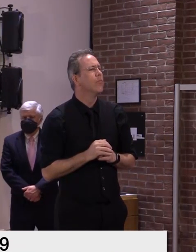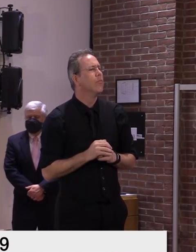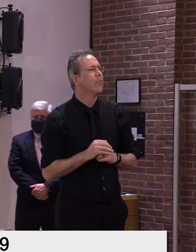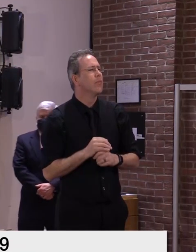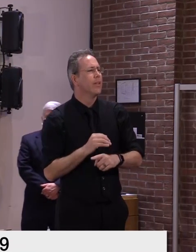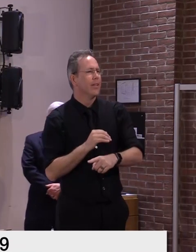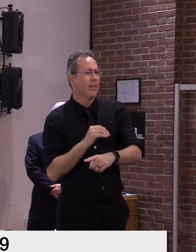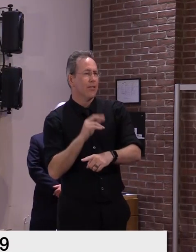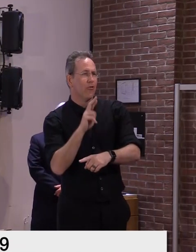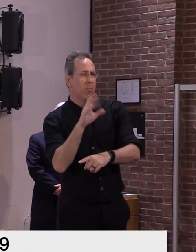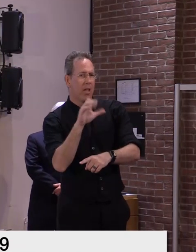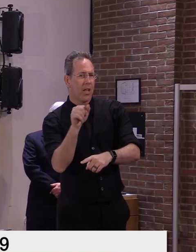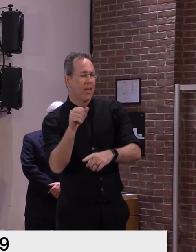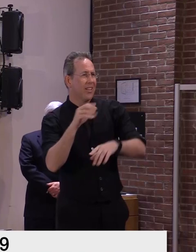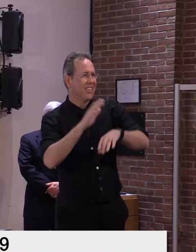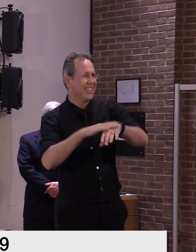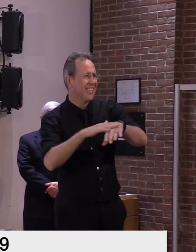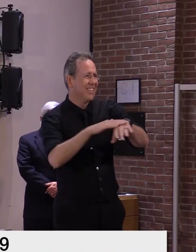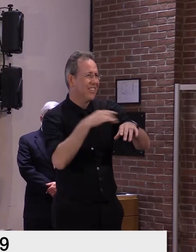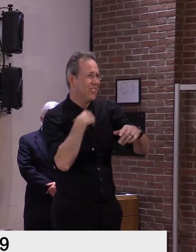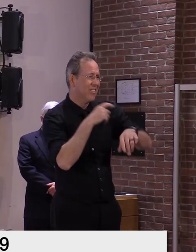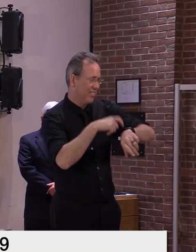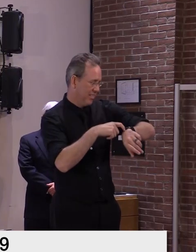BT Digger.